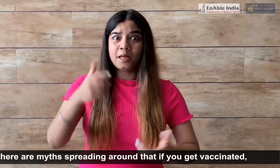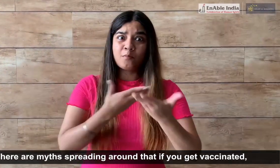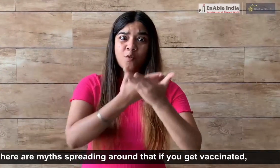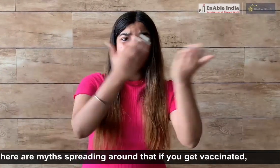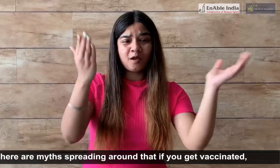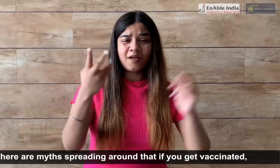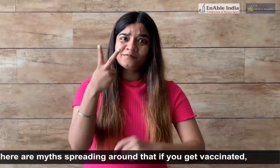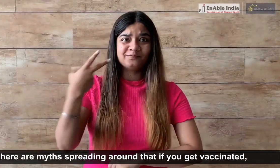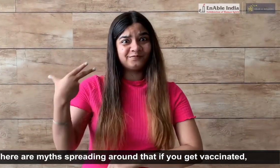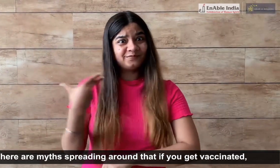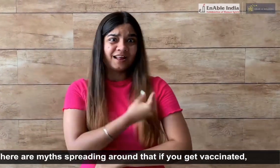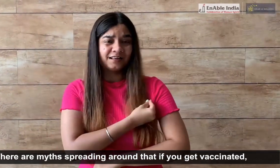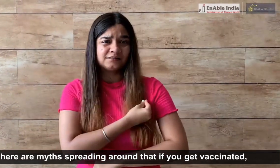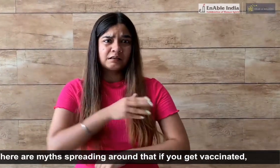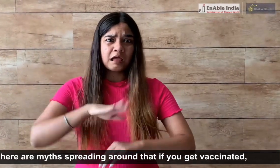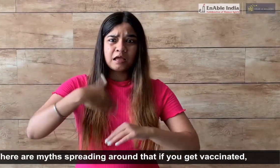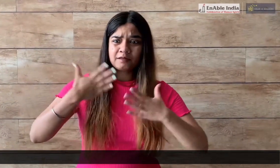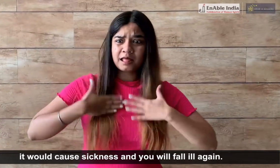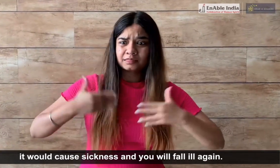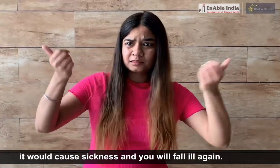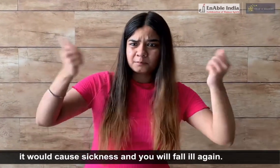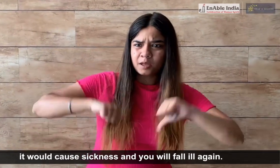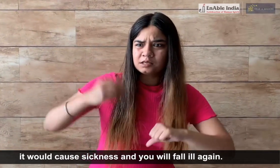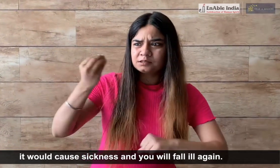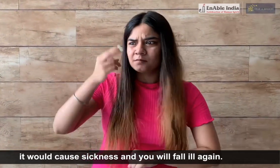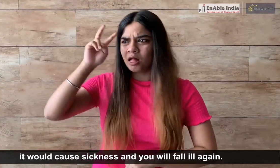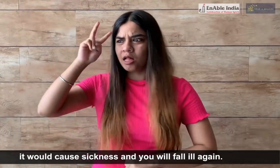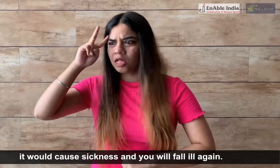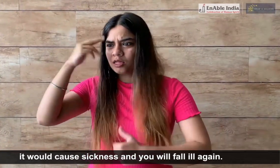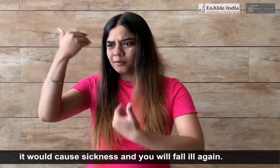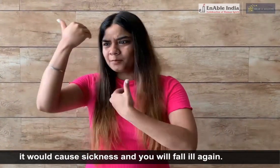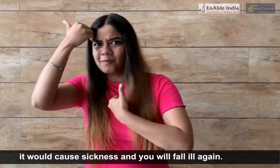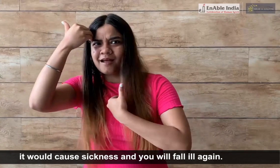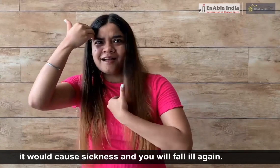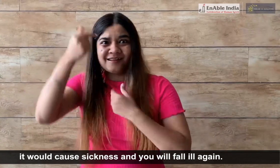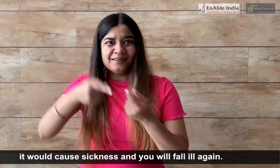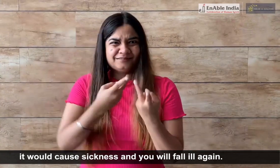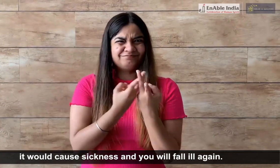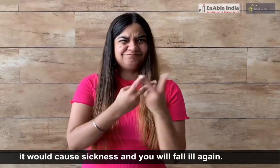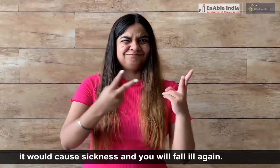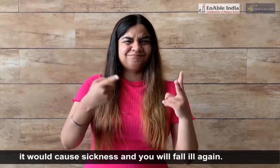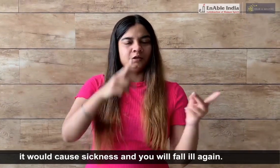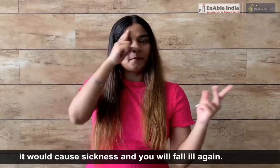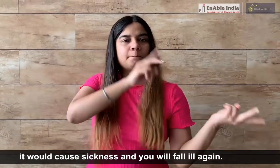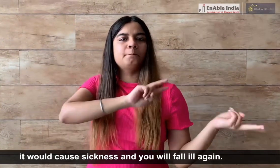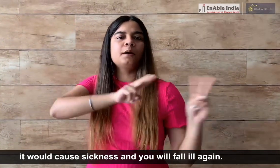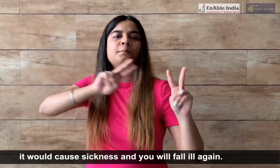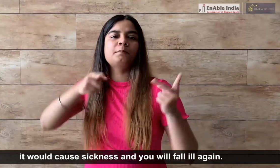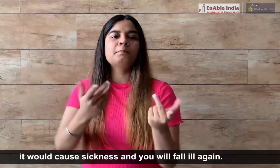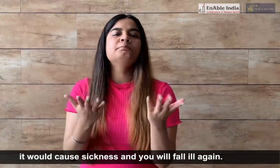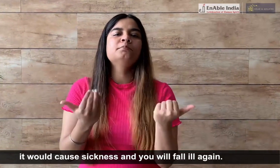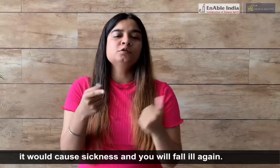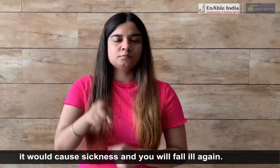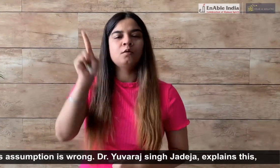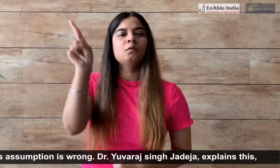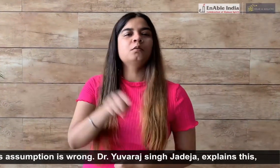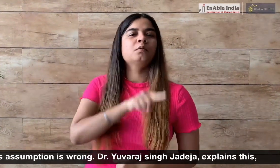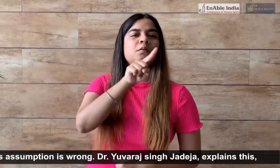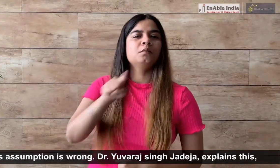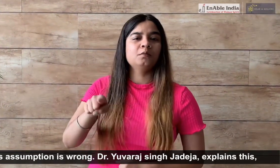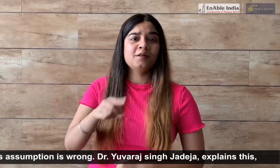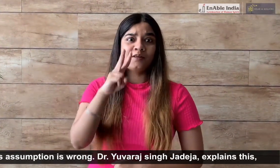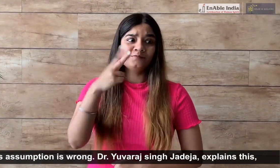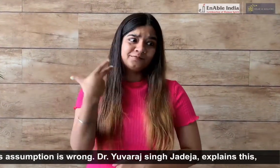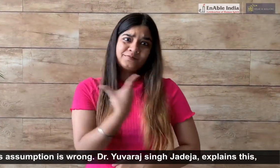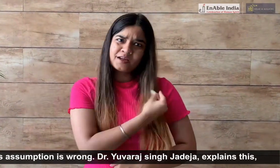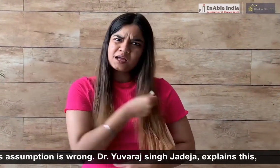There are myths spreading around that if you get vaccinated, it would cause sickness and you will fall ill again. This